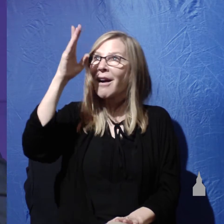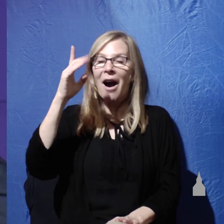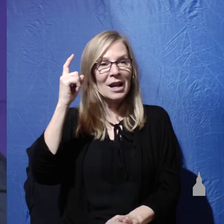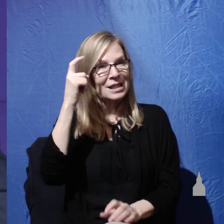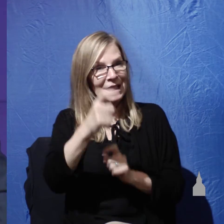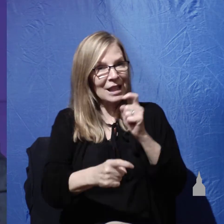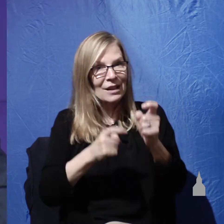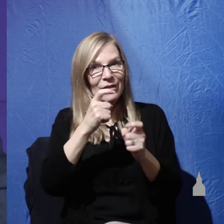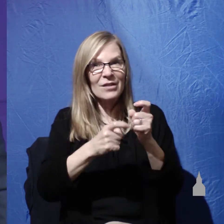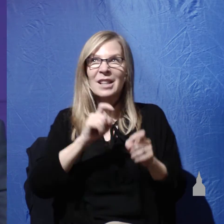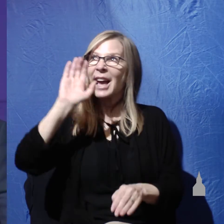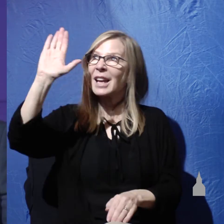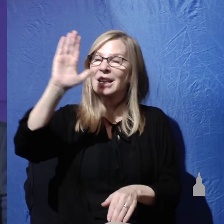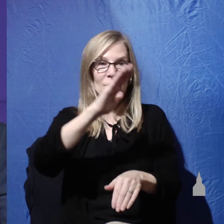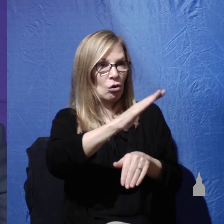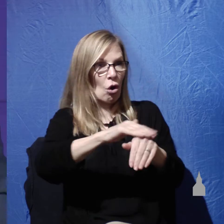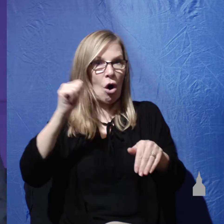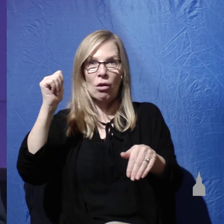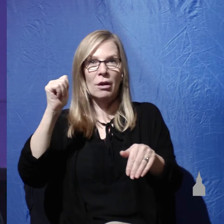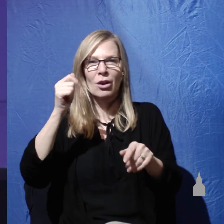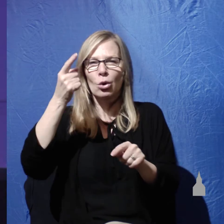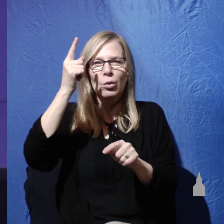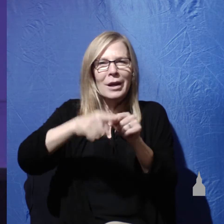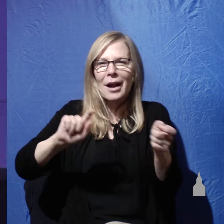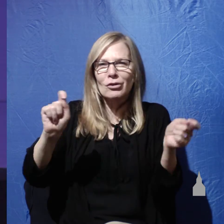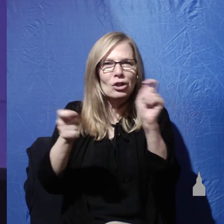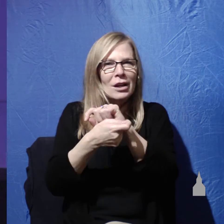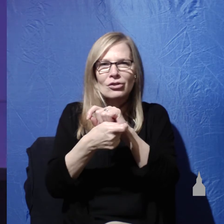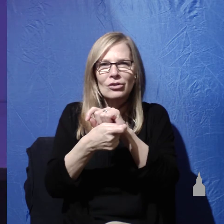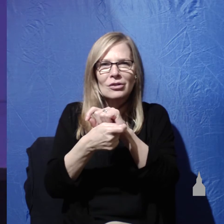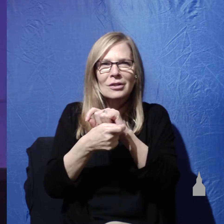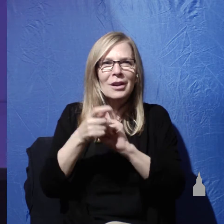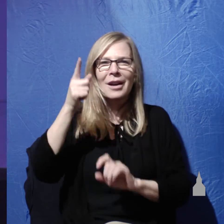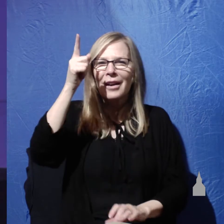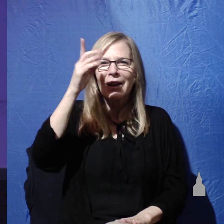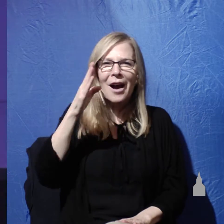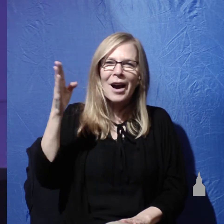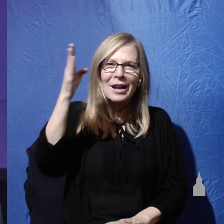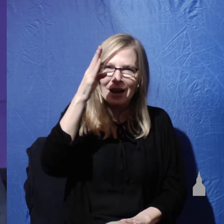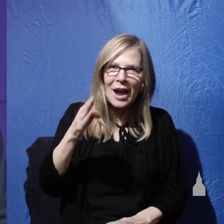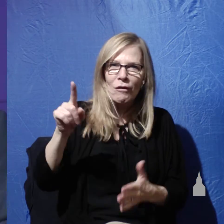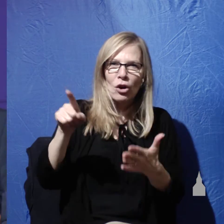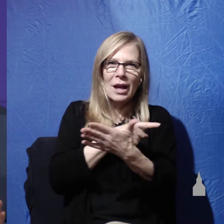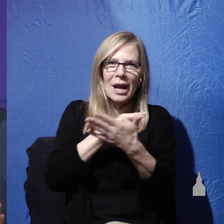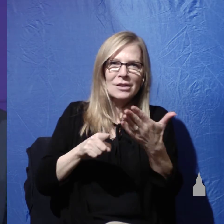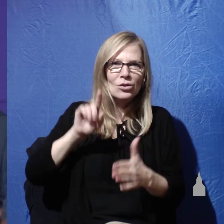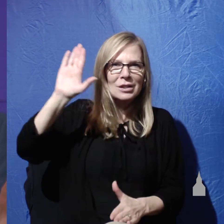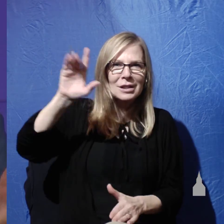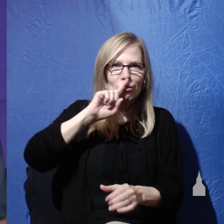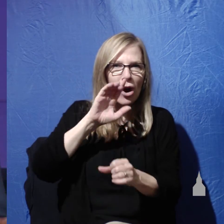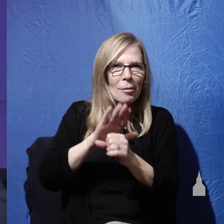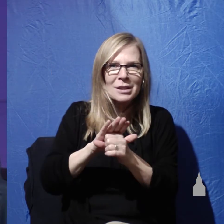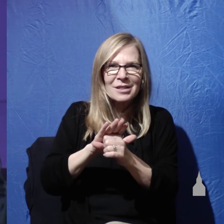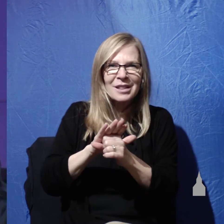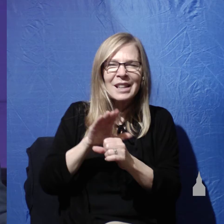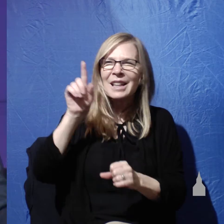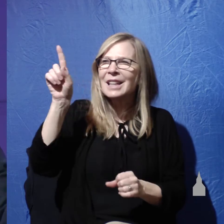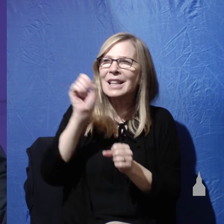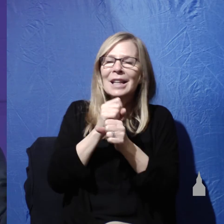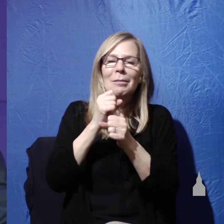are irrevocable." See, God never cancels his promises. And he's made many